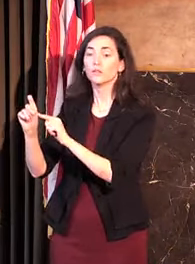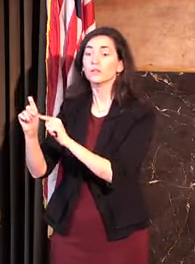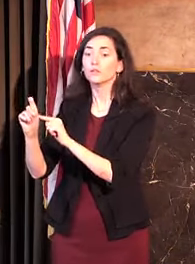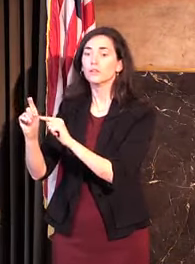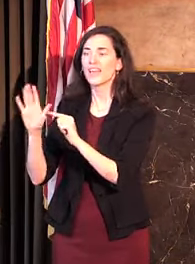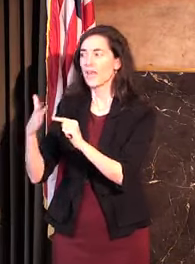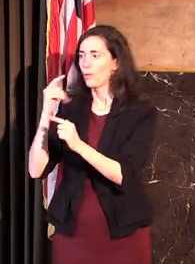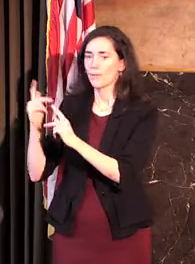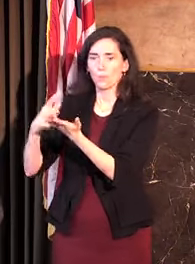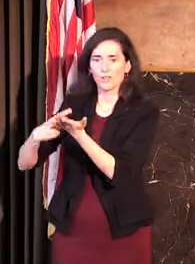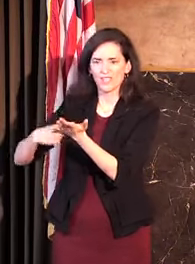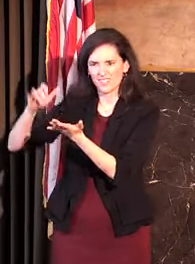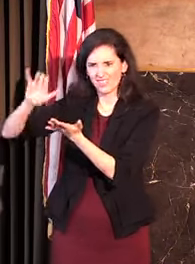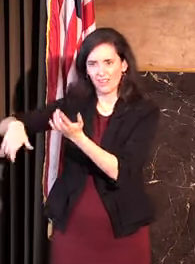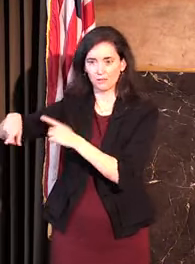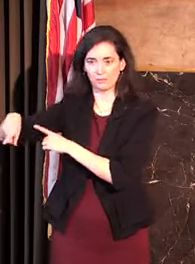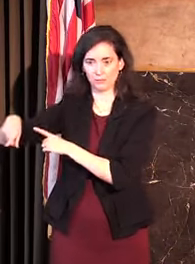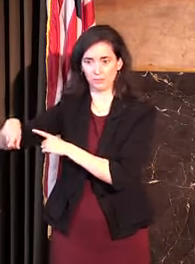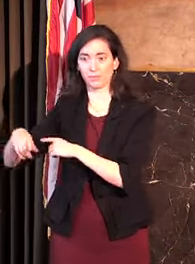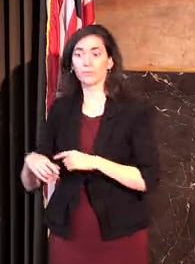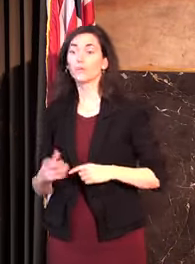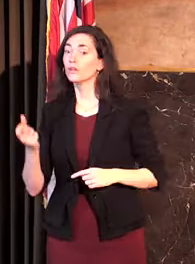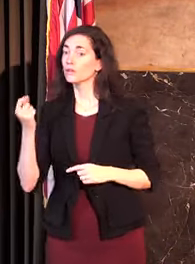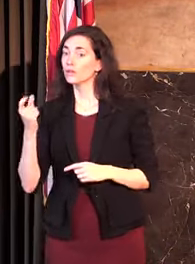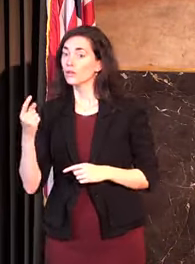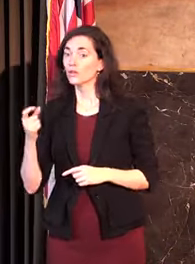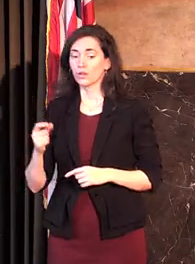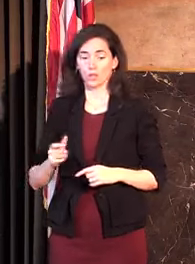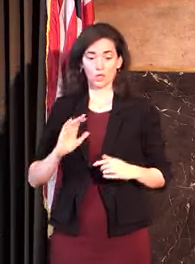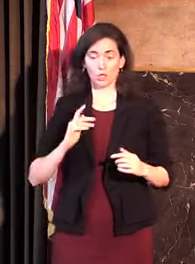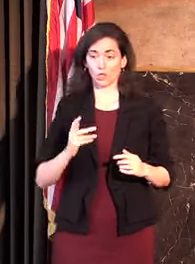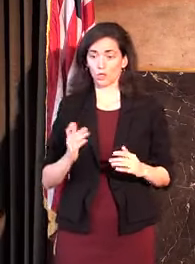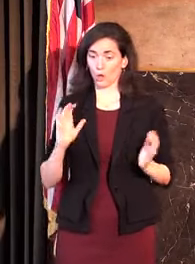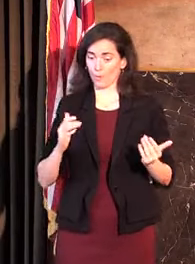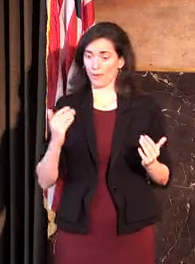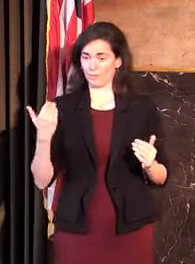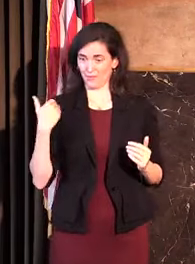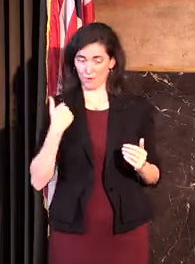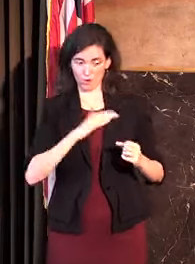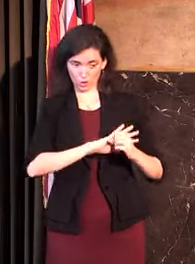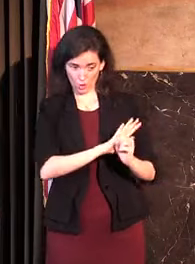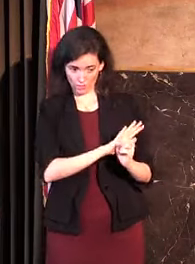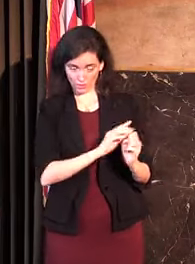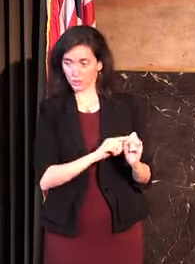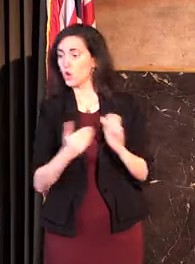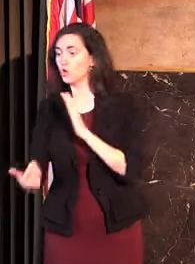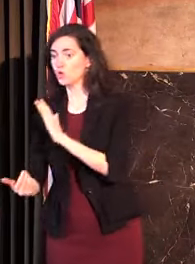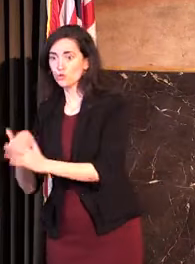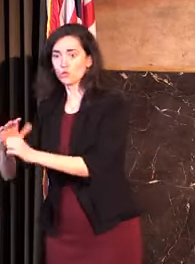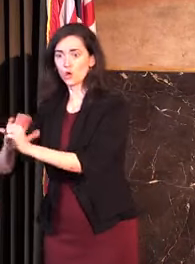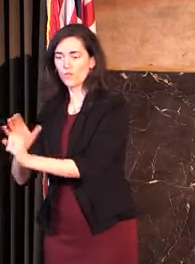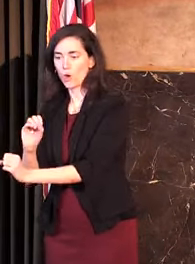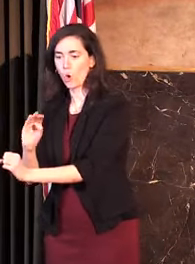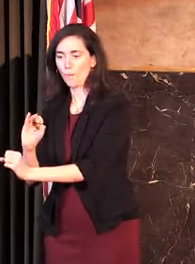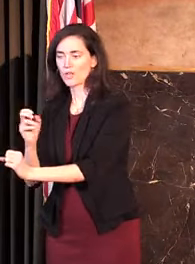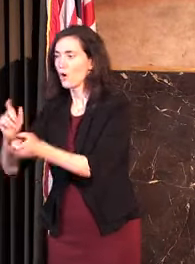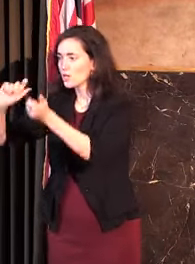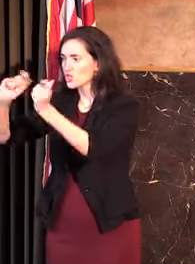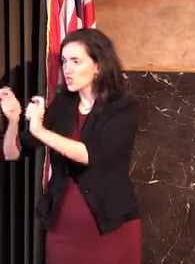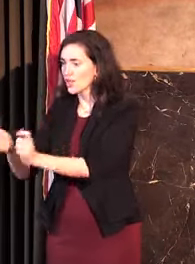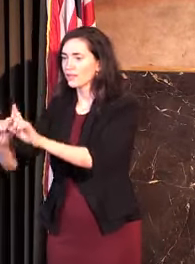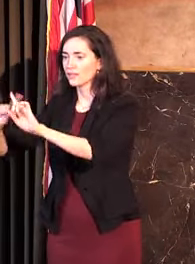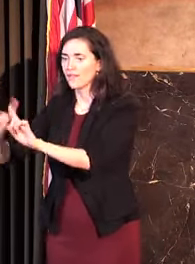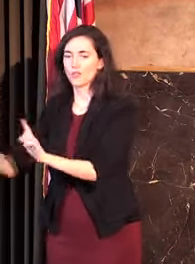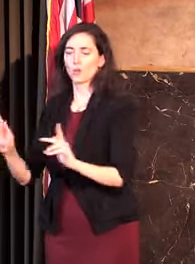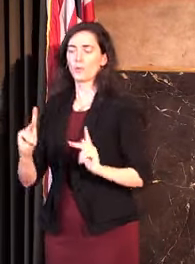of that high number of mutations, there are theoretical concerns